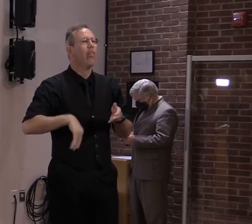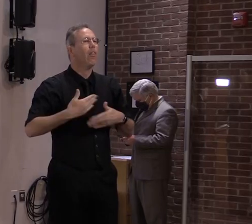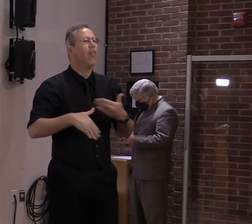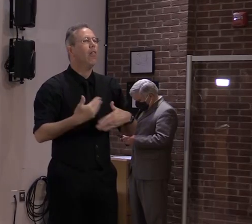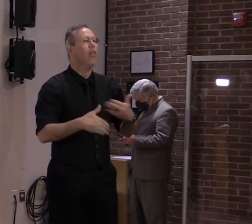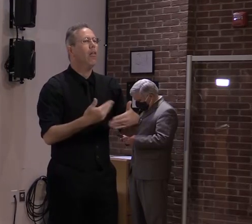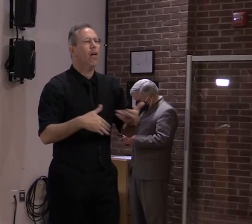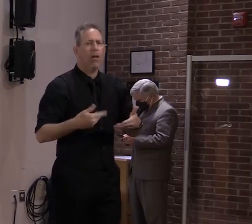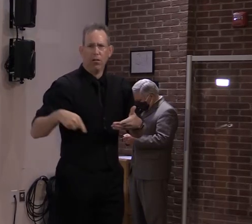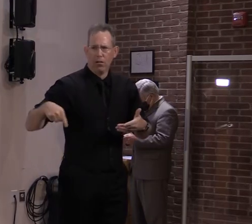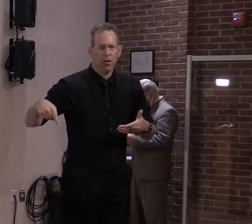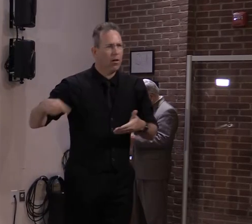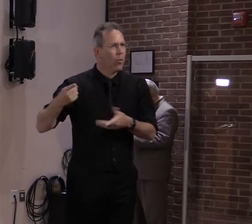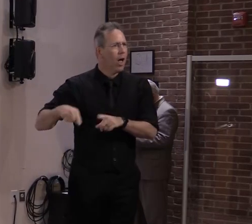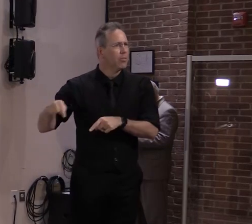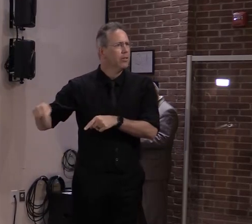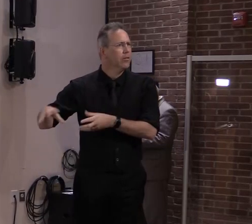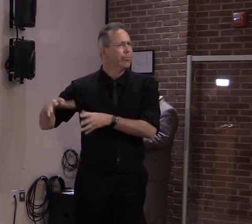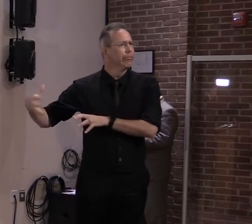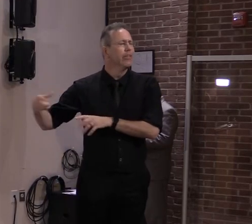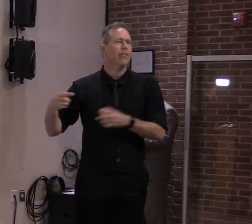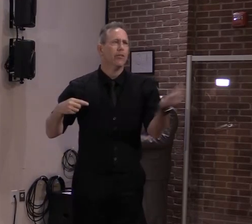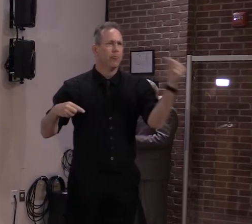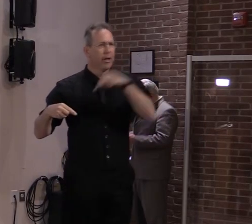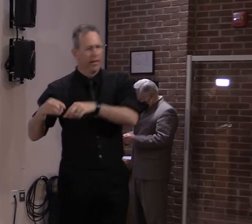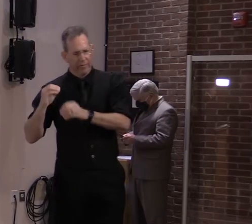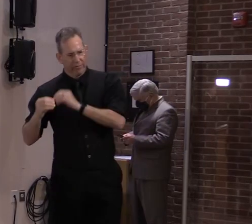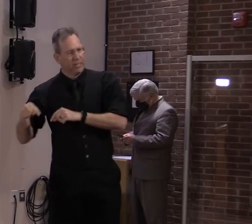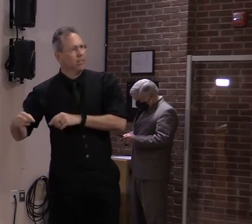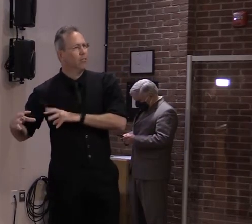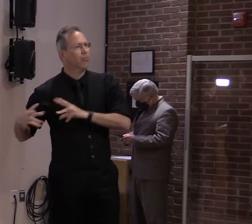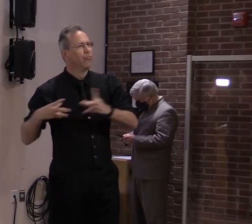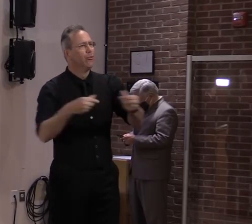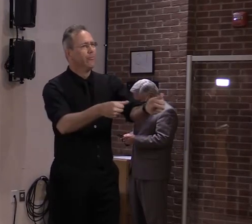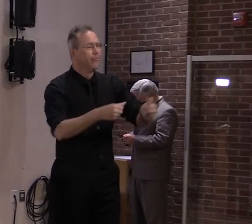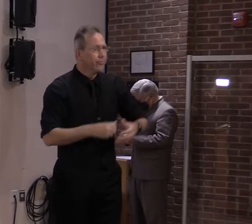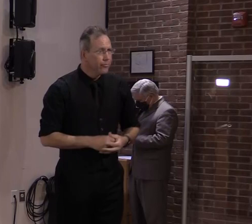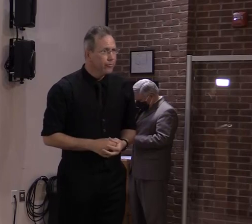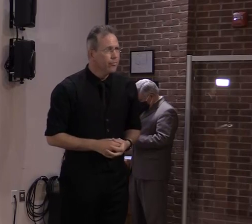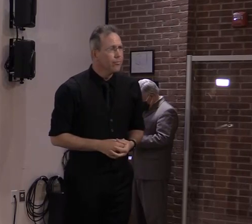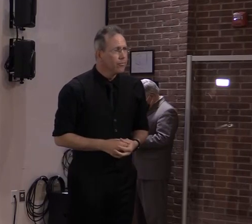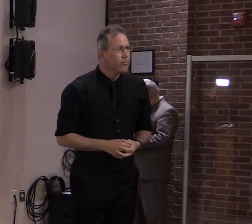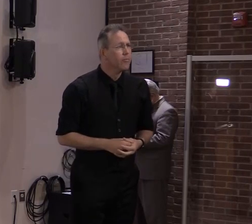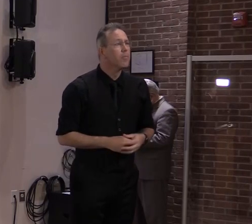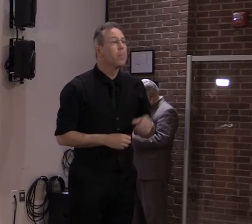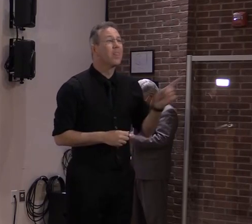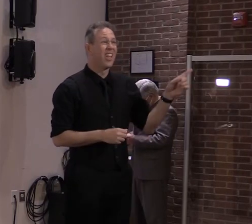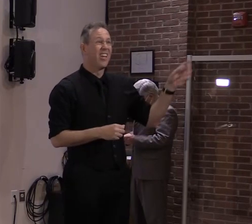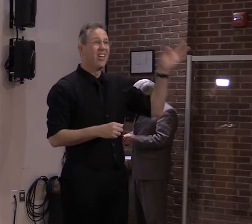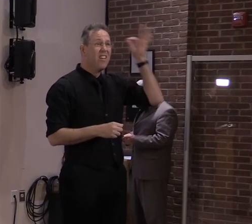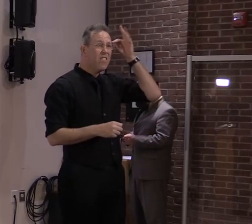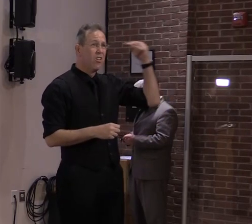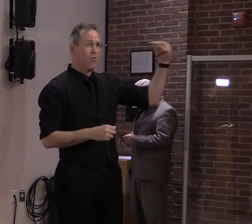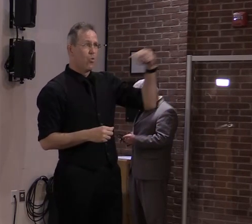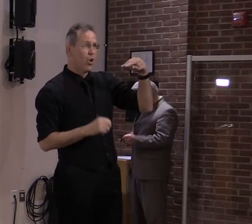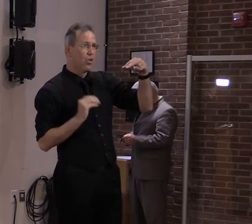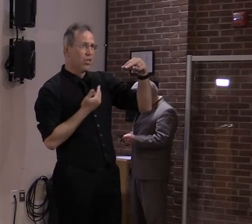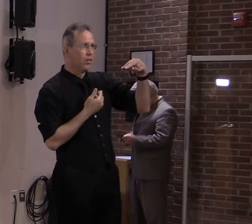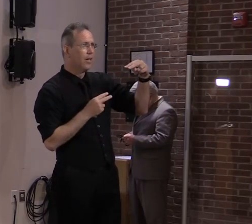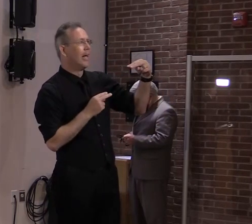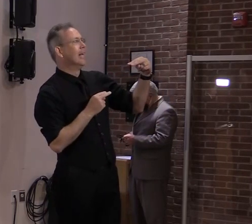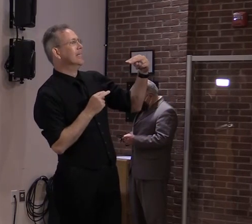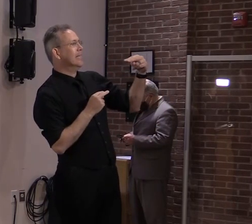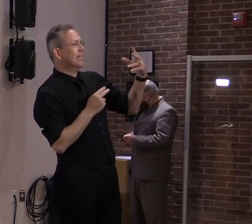on those claims. Vermont submitted an appeal to the Secretary of the U.S. Department of Labor asking them to waive